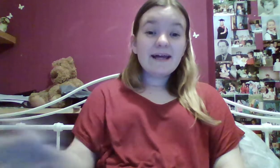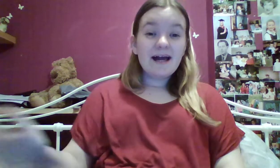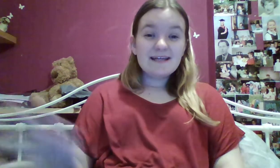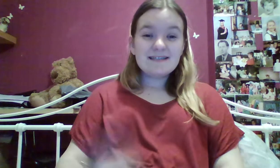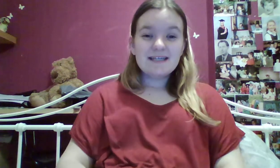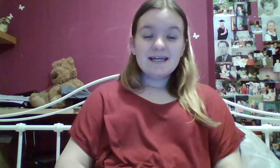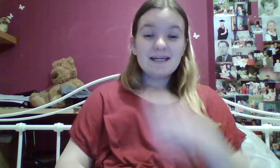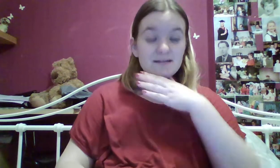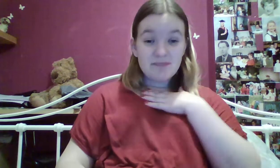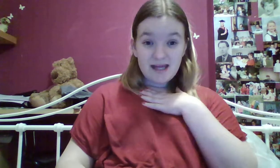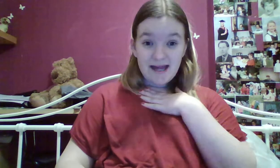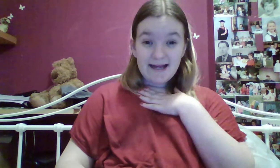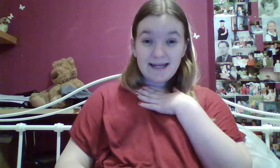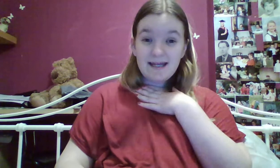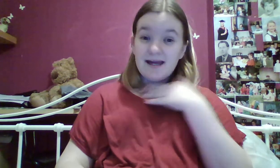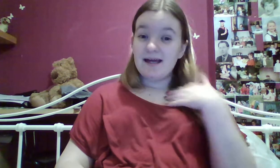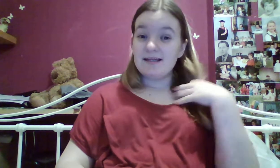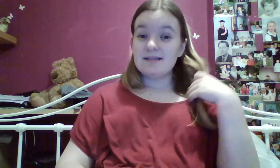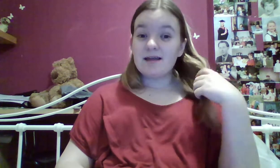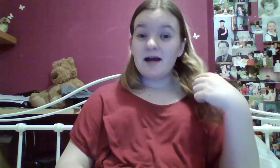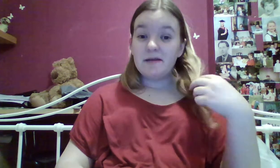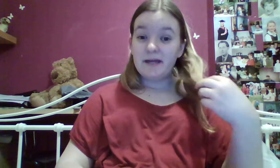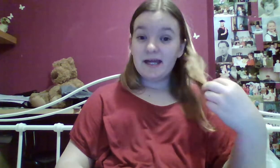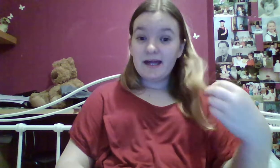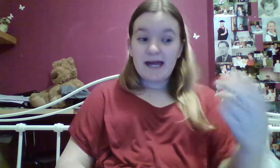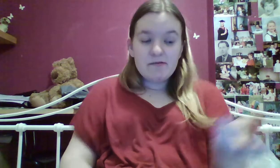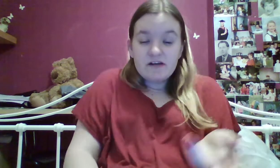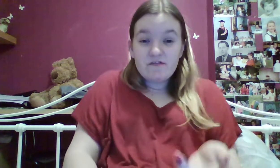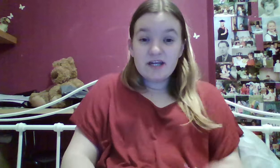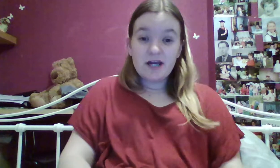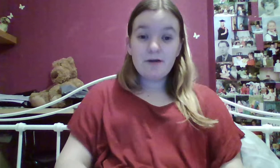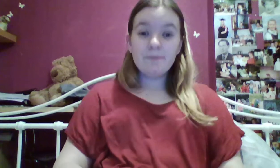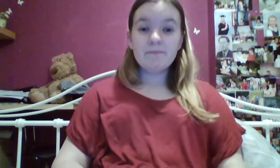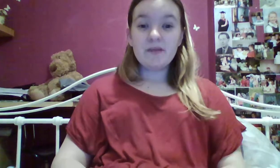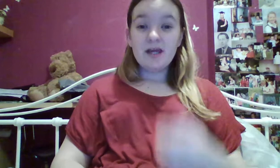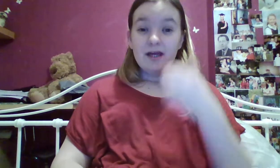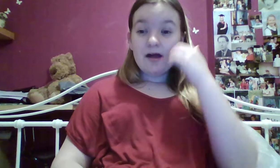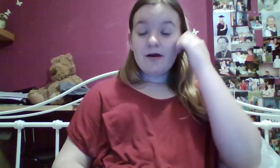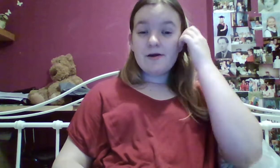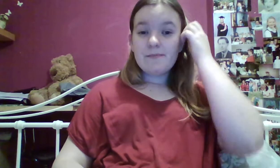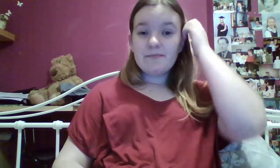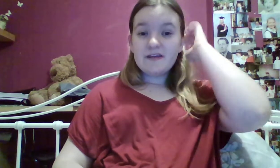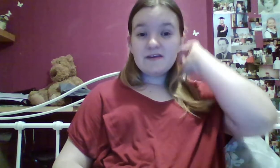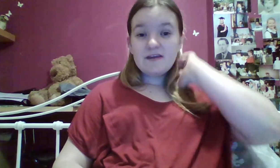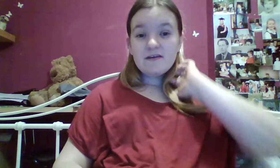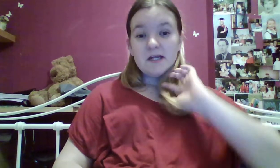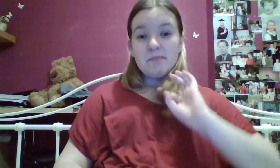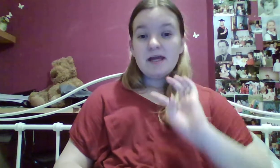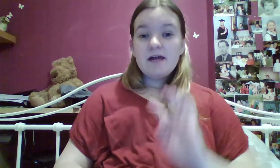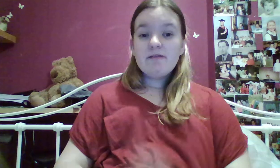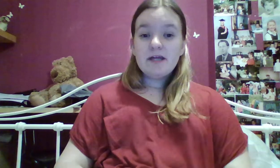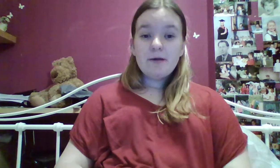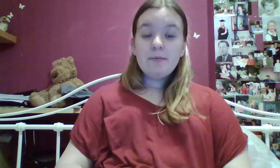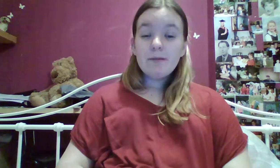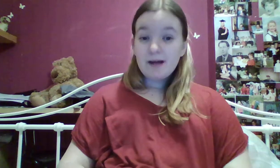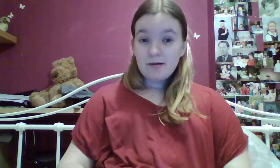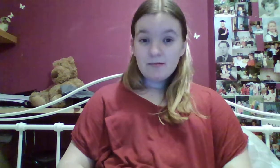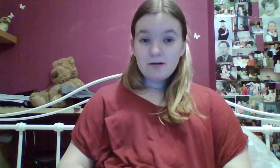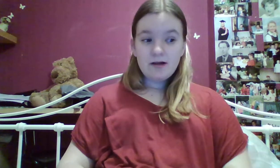Hi guys, it's me, Ellie, and I'm here again with another video. This is going to be a video all about, like,